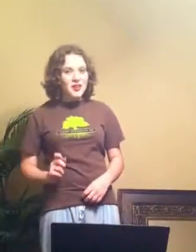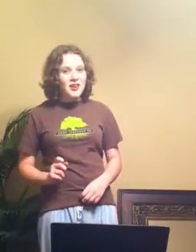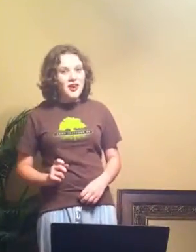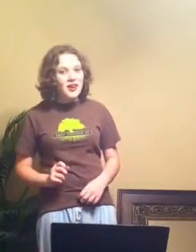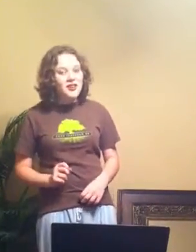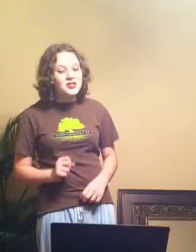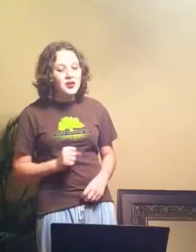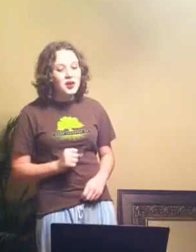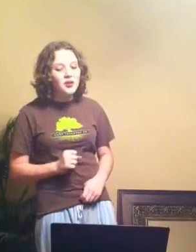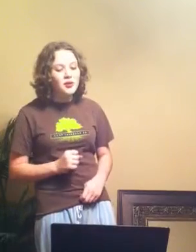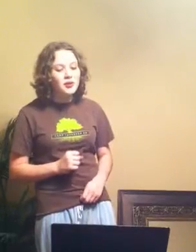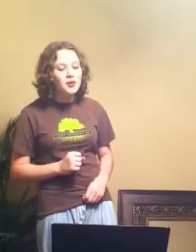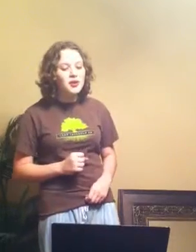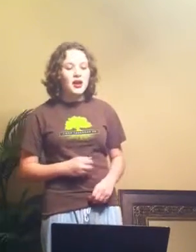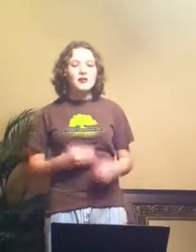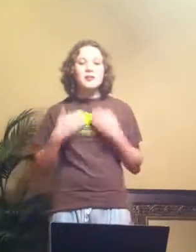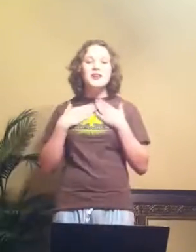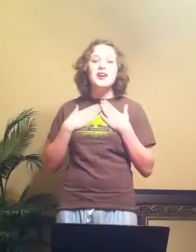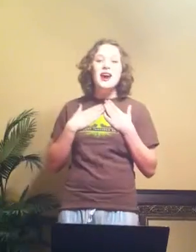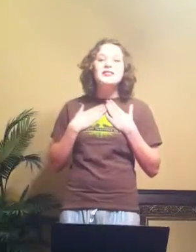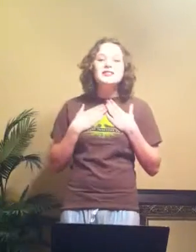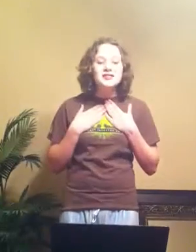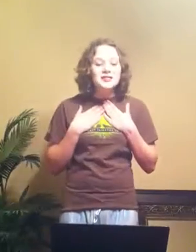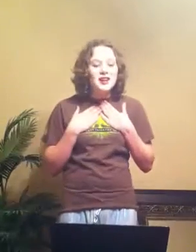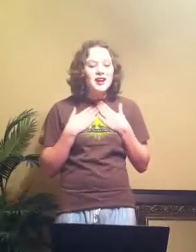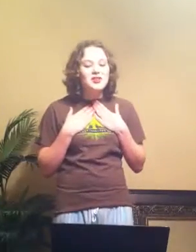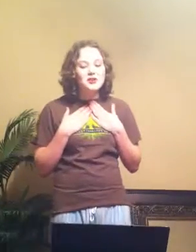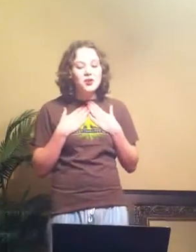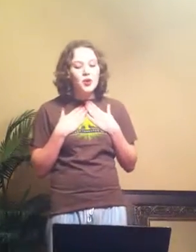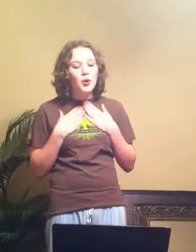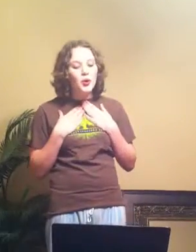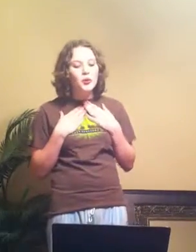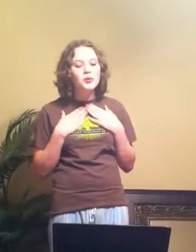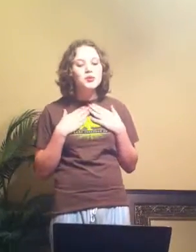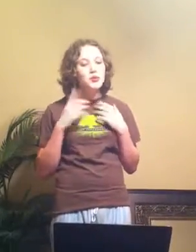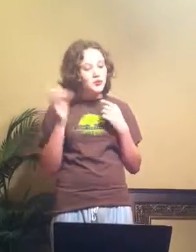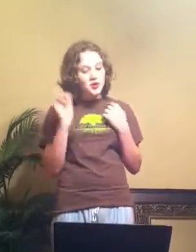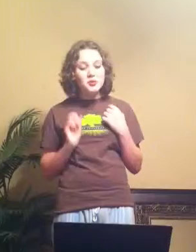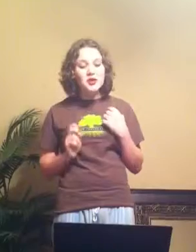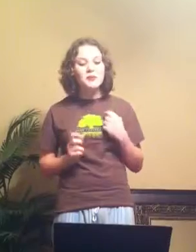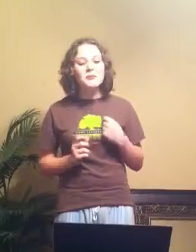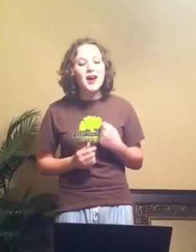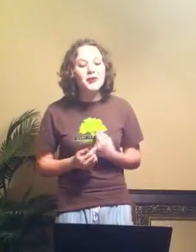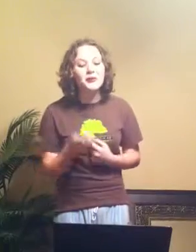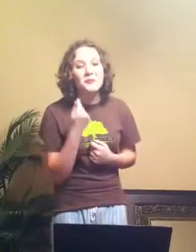gonna catch a cold from the ice inside your soul, so don't come back for